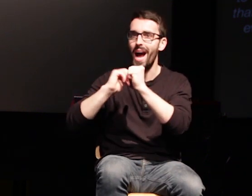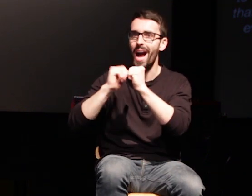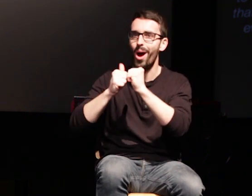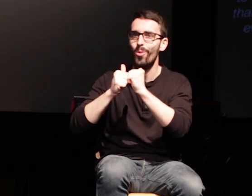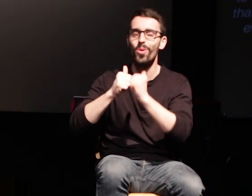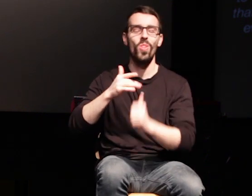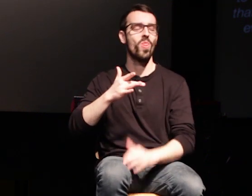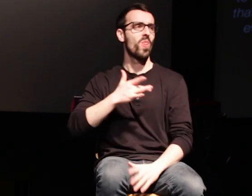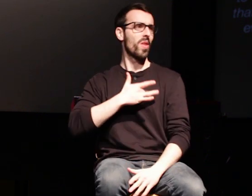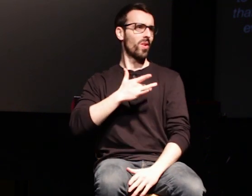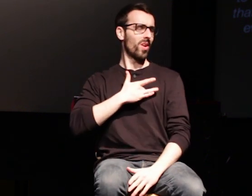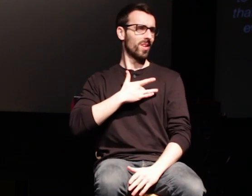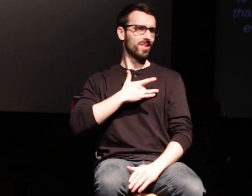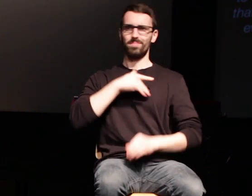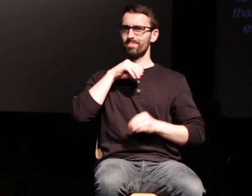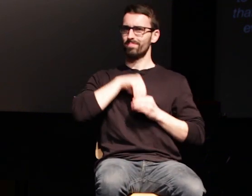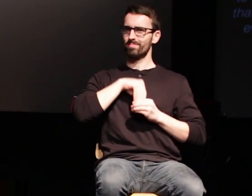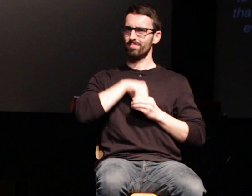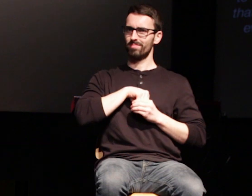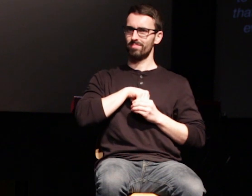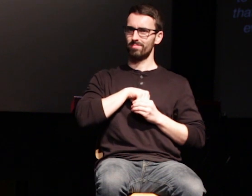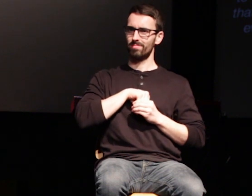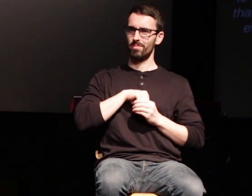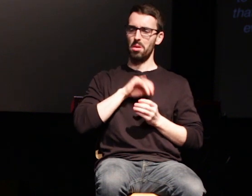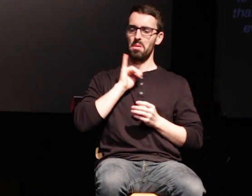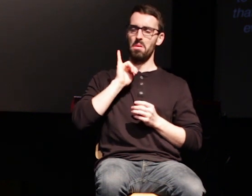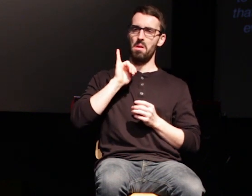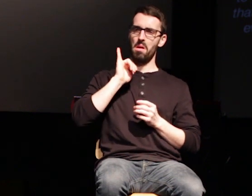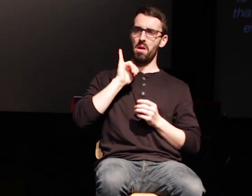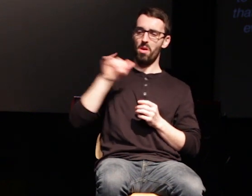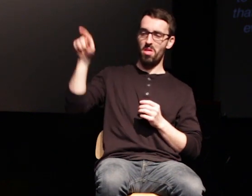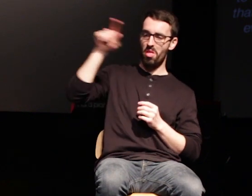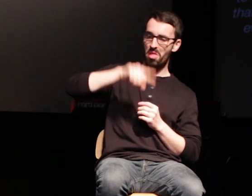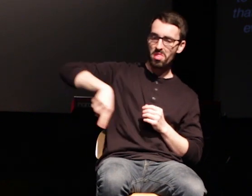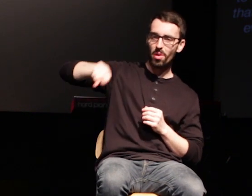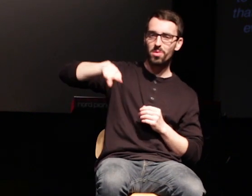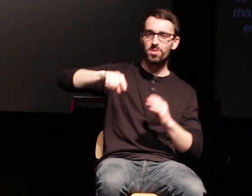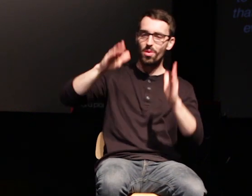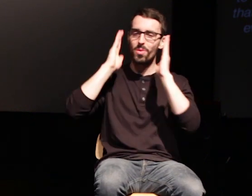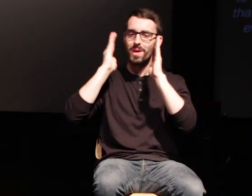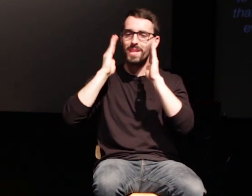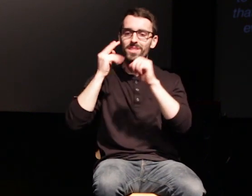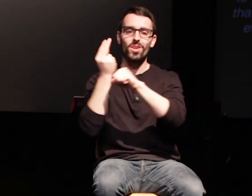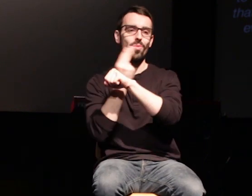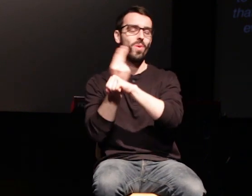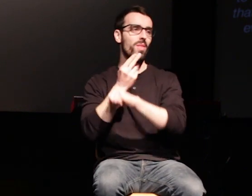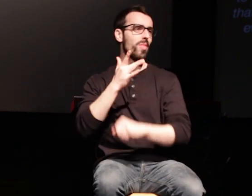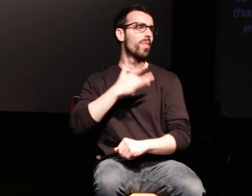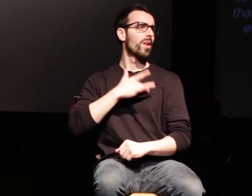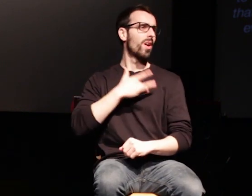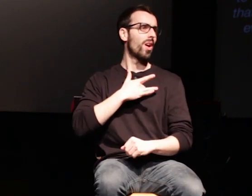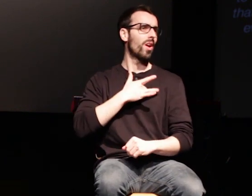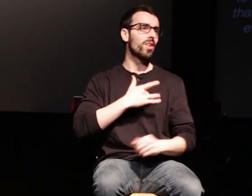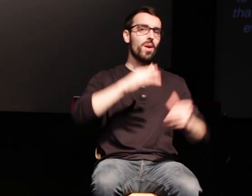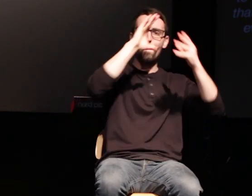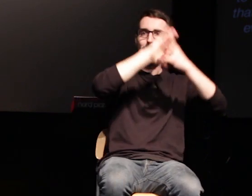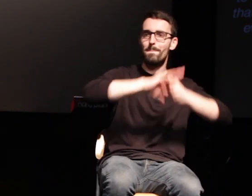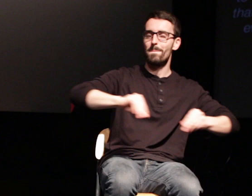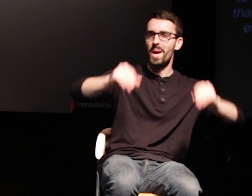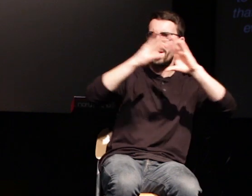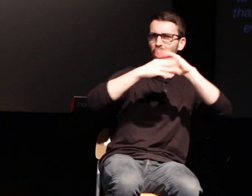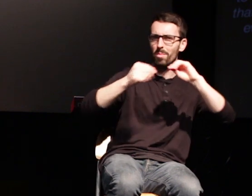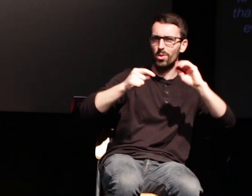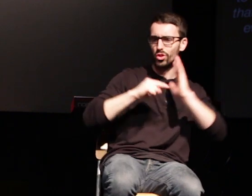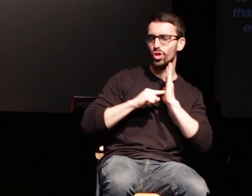Their heart. Jesus is saying, those who listen with their heart, parables will reveal a secret.